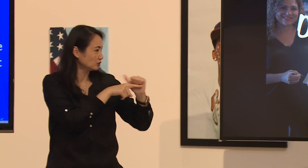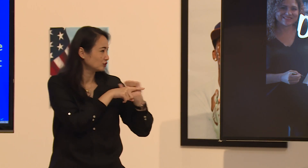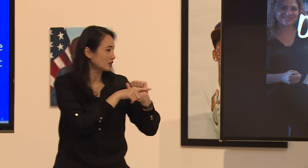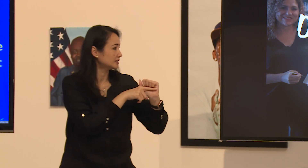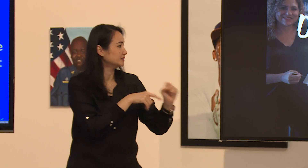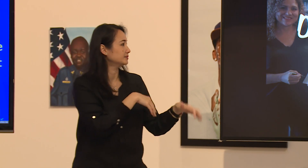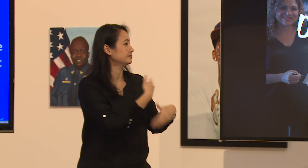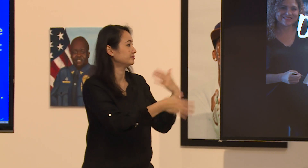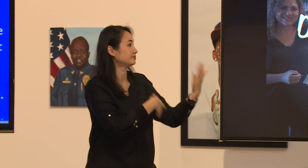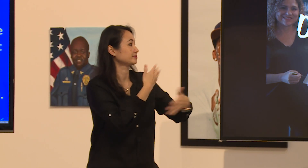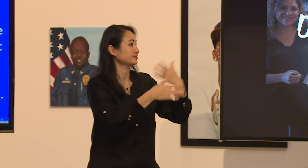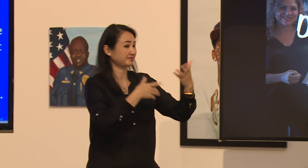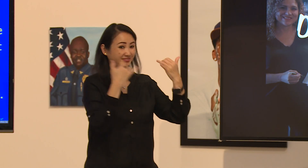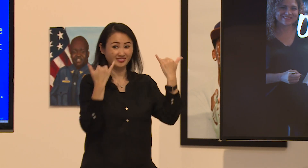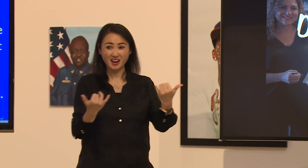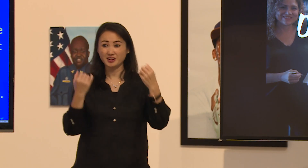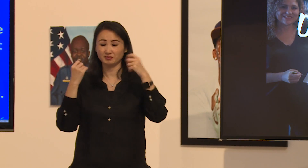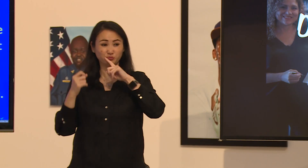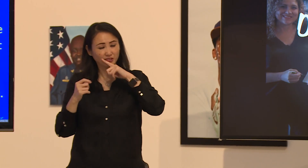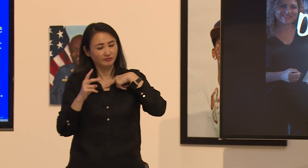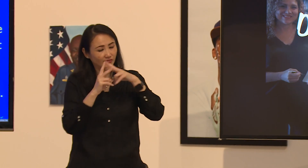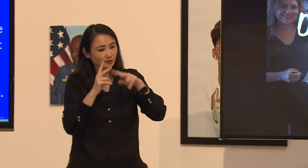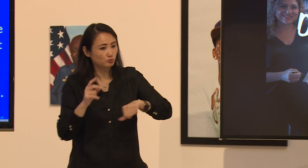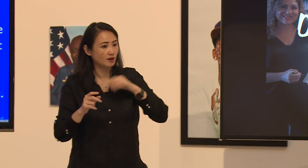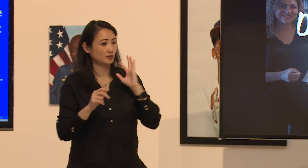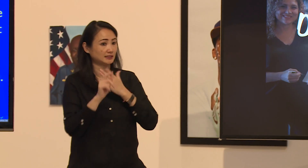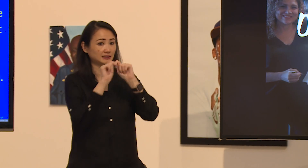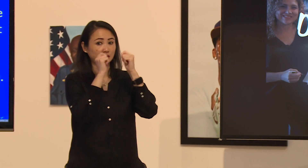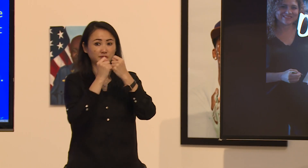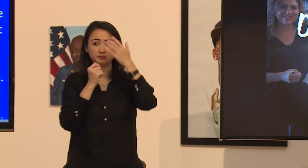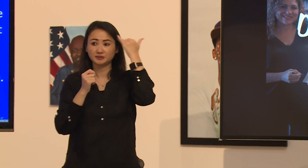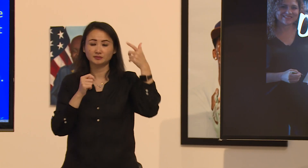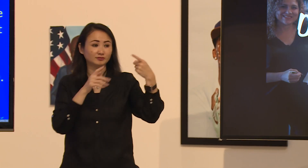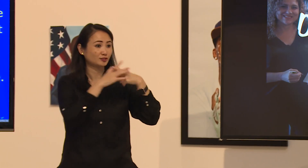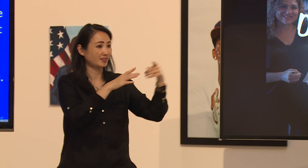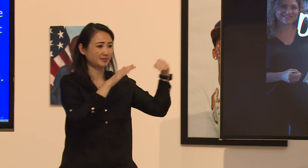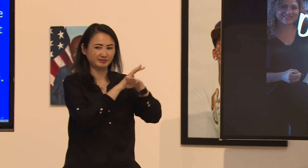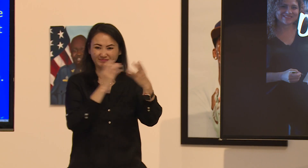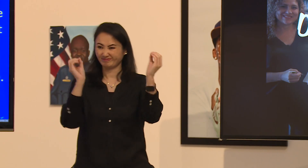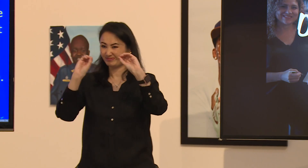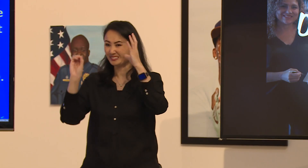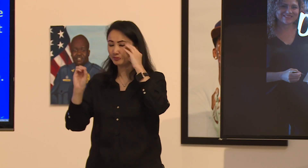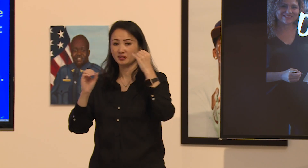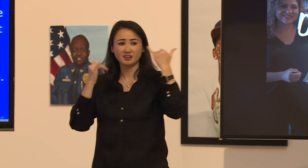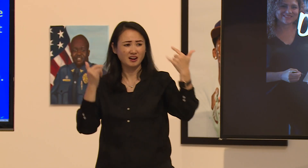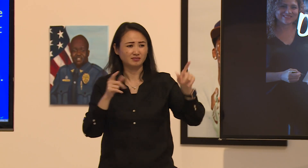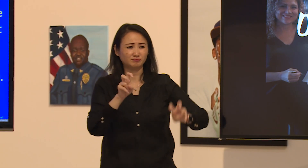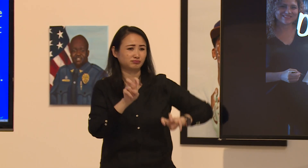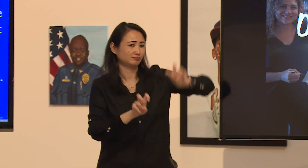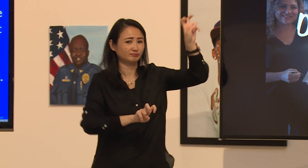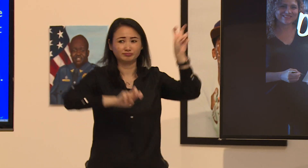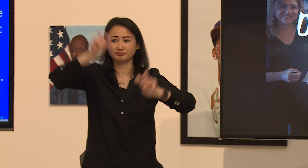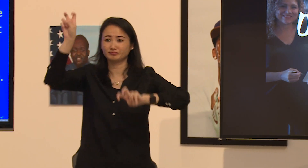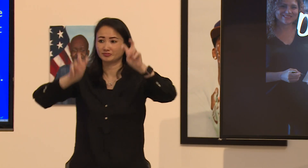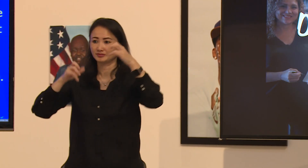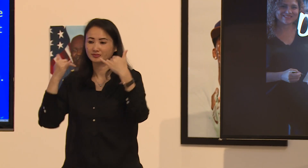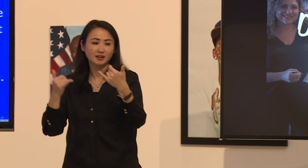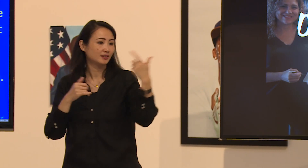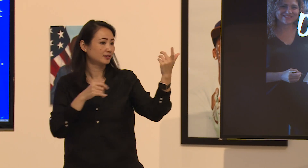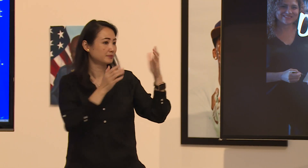it required a lot of training, hands-on, patience, and a lot of people just giving it their all. And again, you saw people who had never had